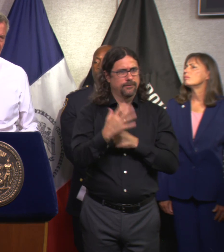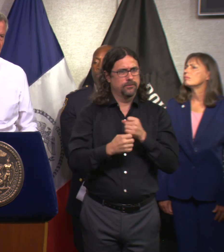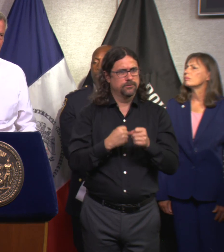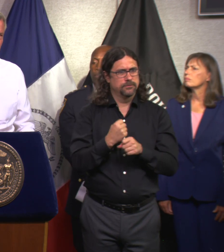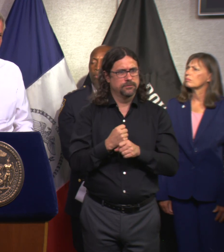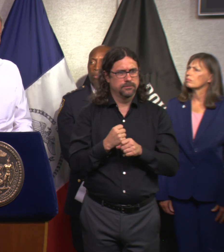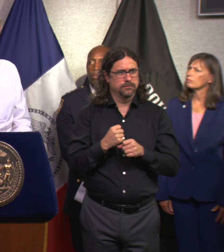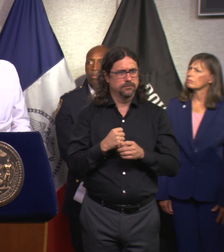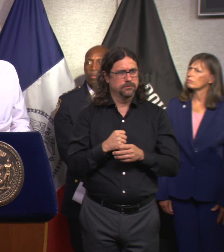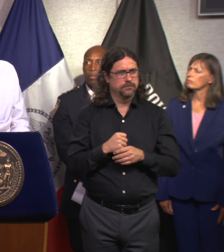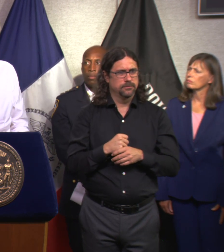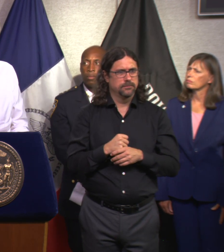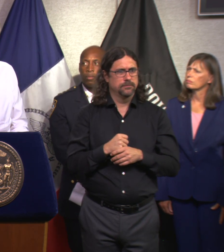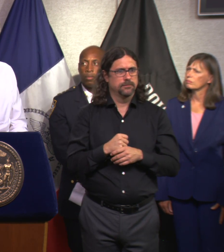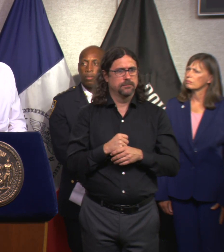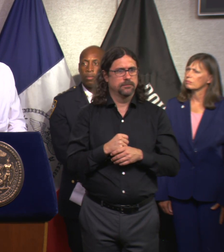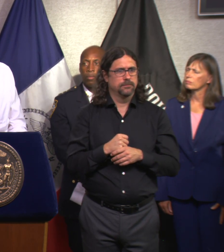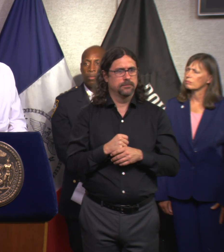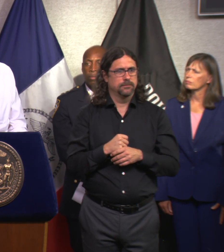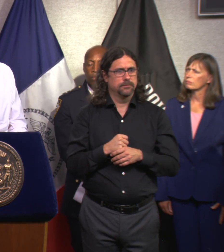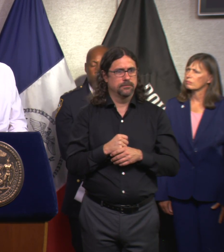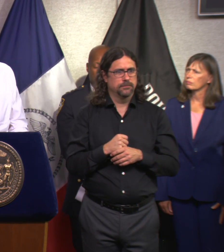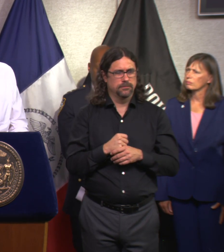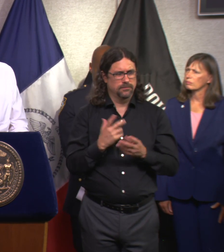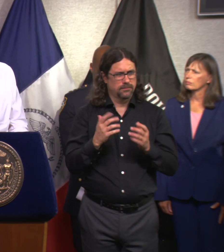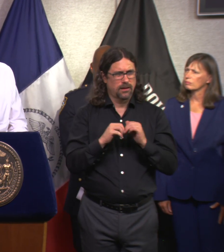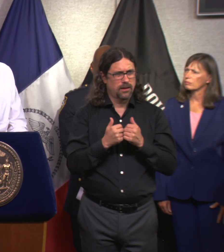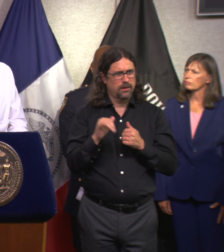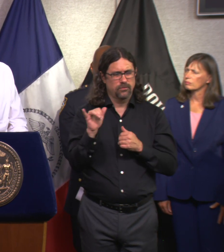to make a lot of changes. And the